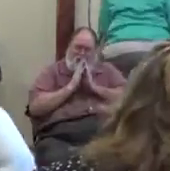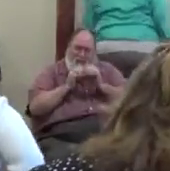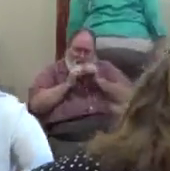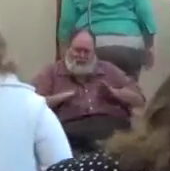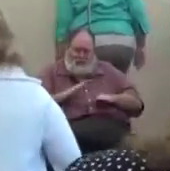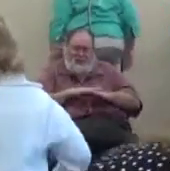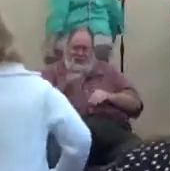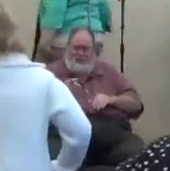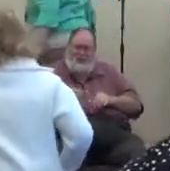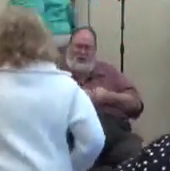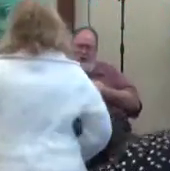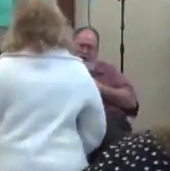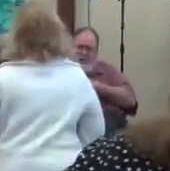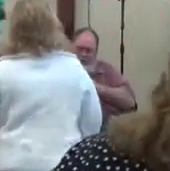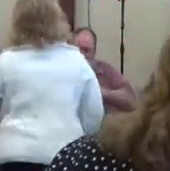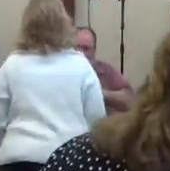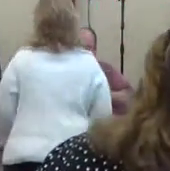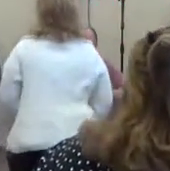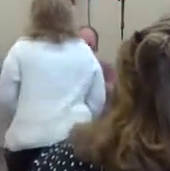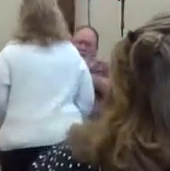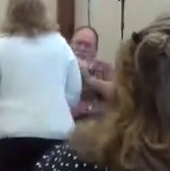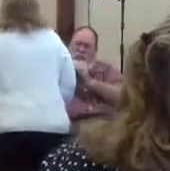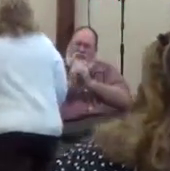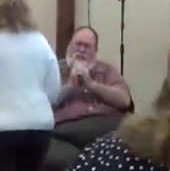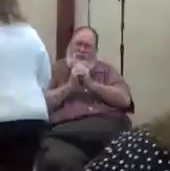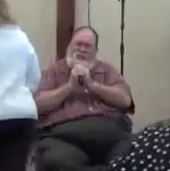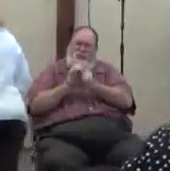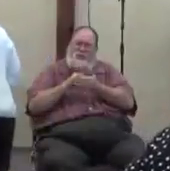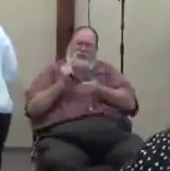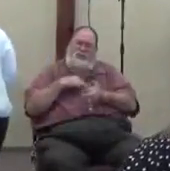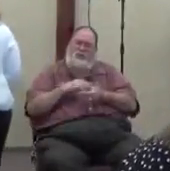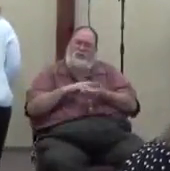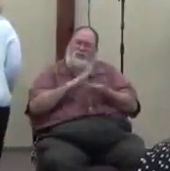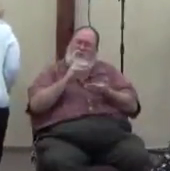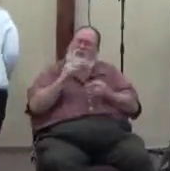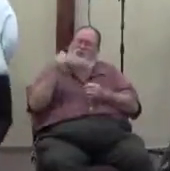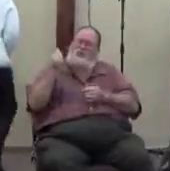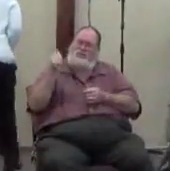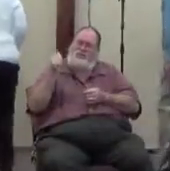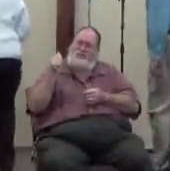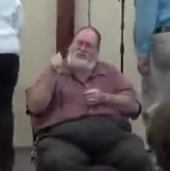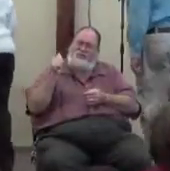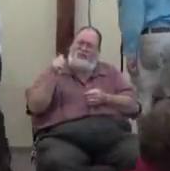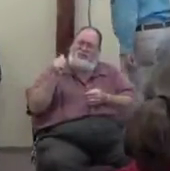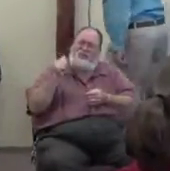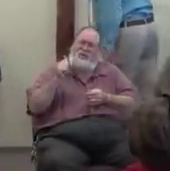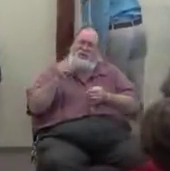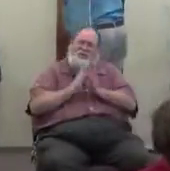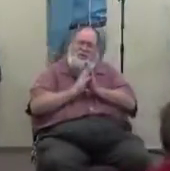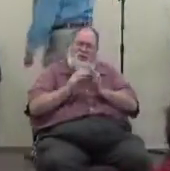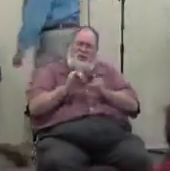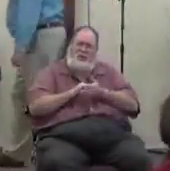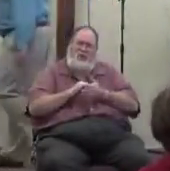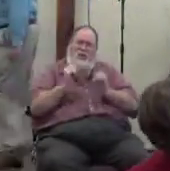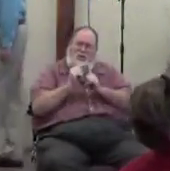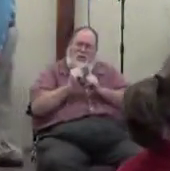worship, that it all might glorify you. And Lord, I'm praying there will be a song, a word, a phrase, a line